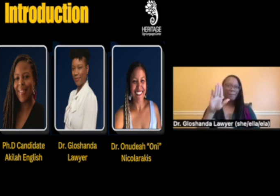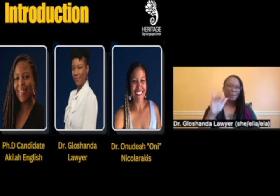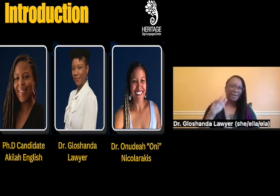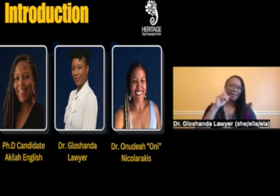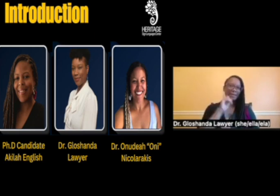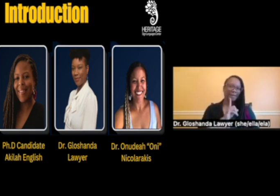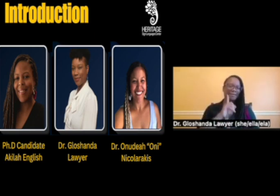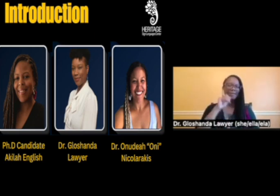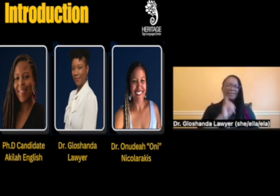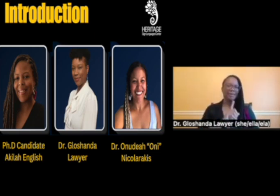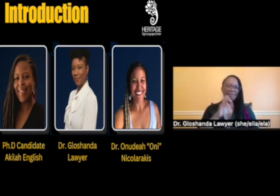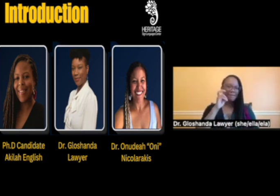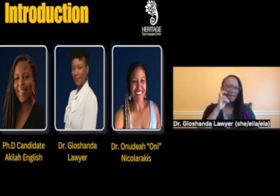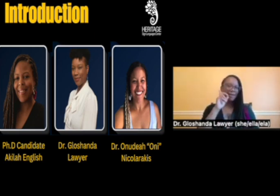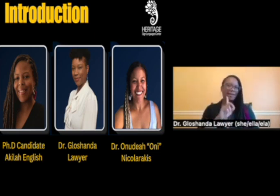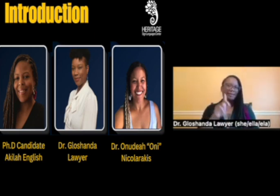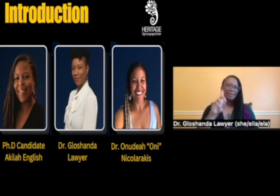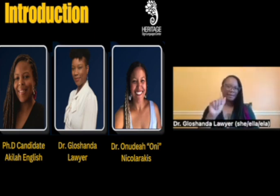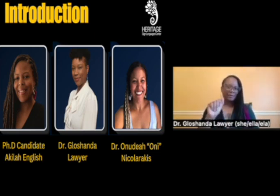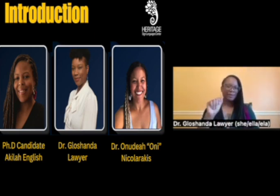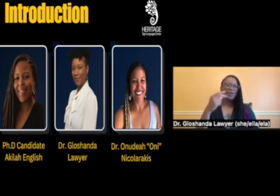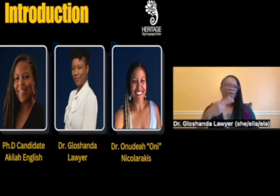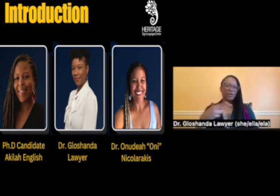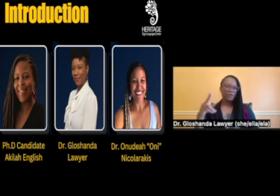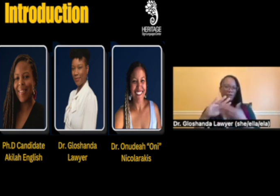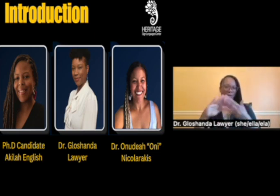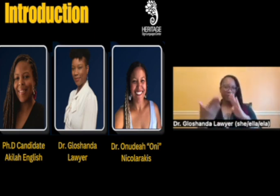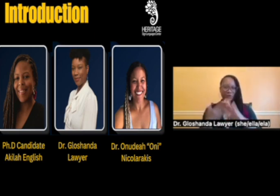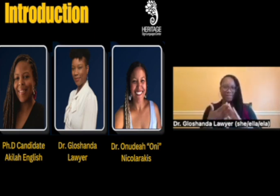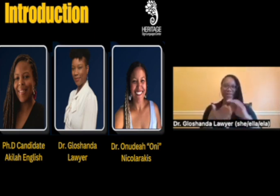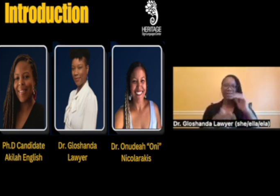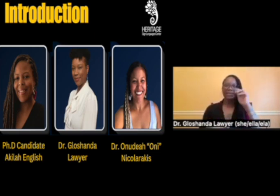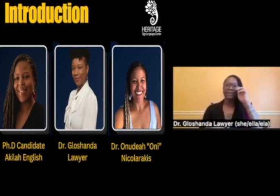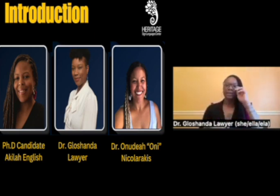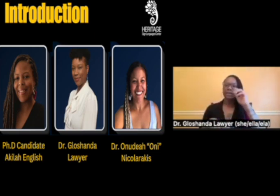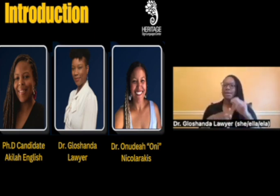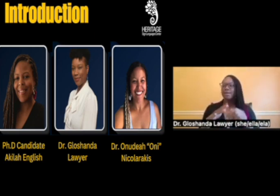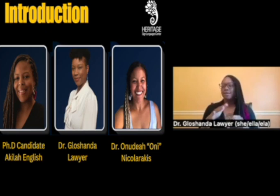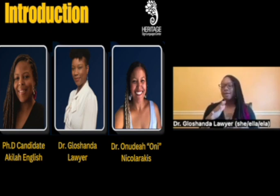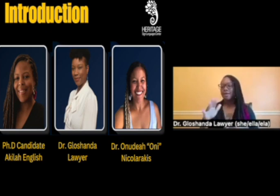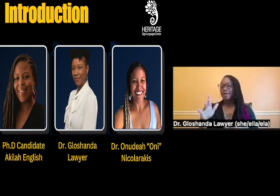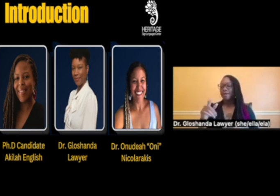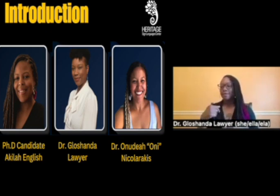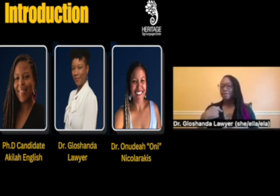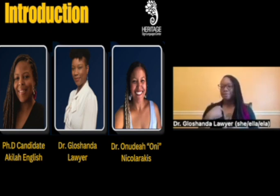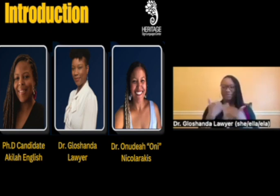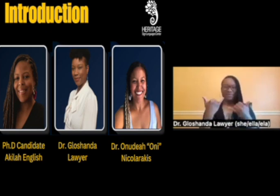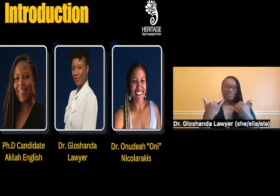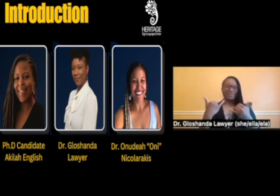their education for, by deaf people, deaf blind people.